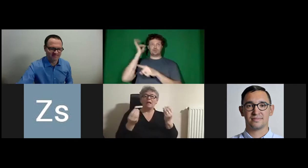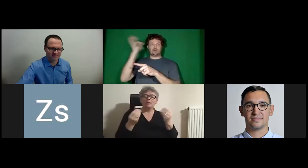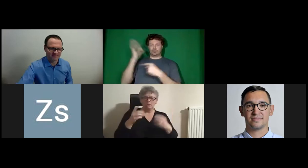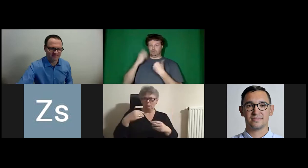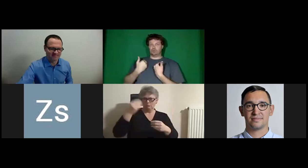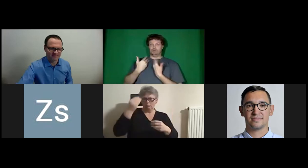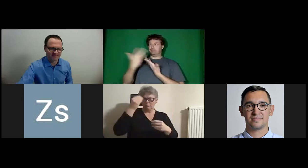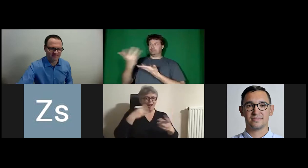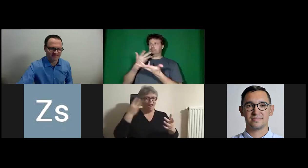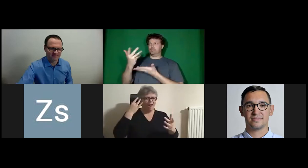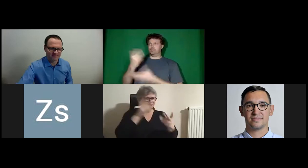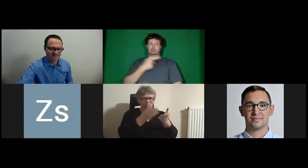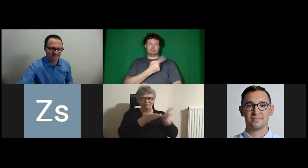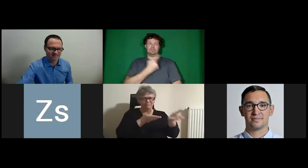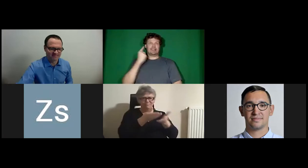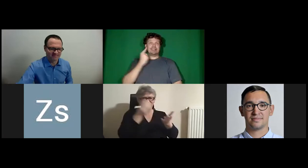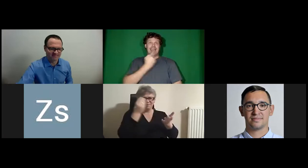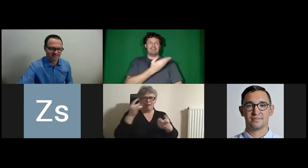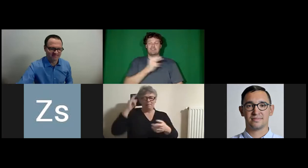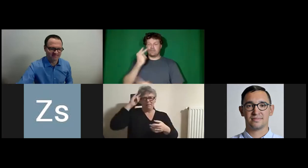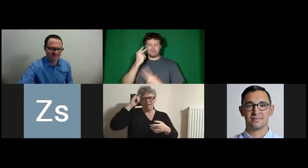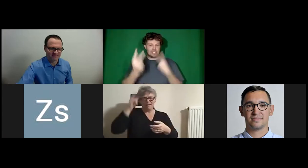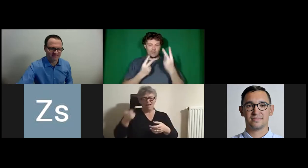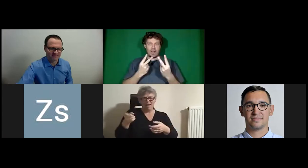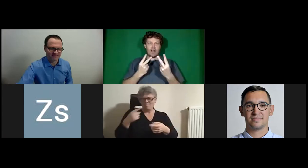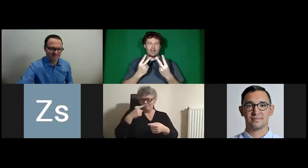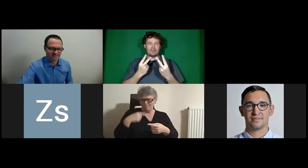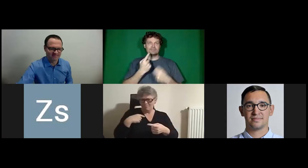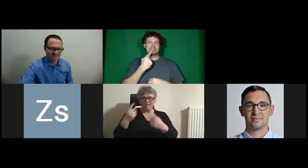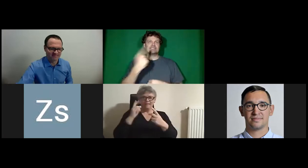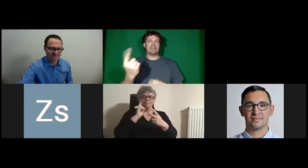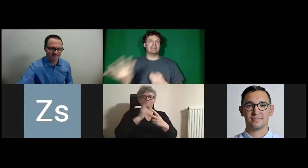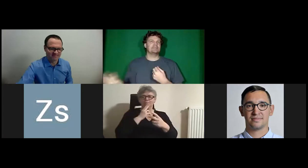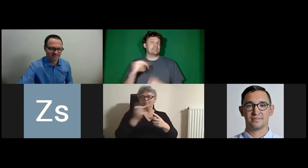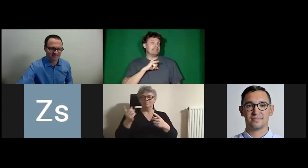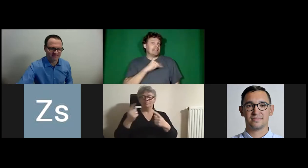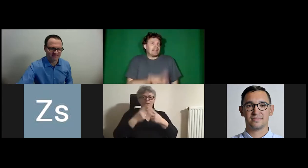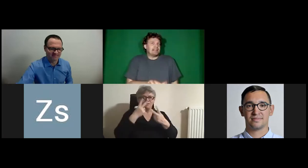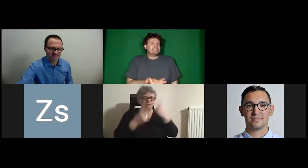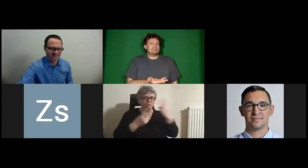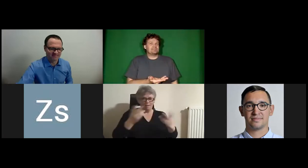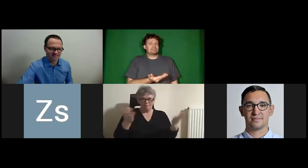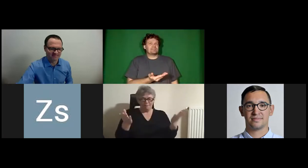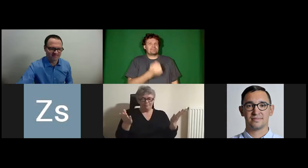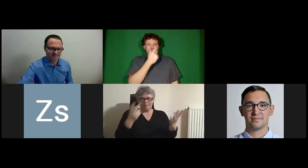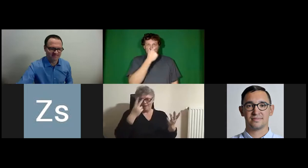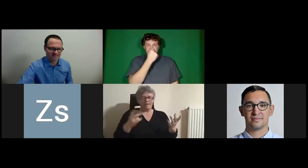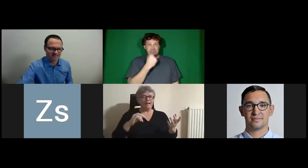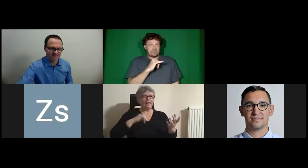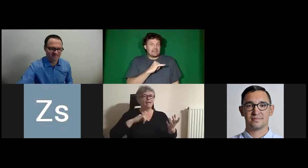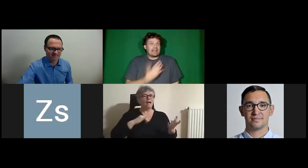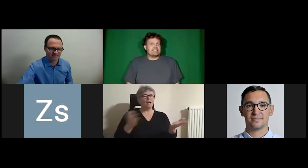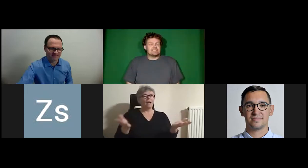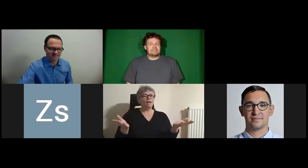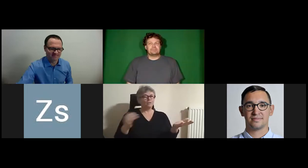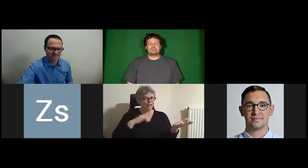to understand because you were hearing and you were shouting out the plays, but it was so noisy in the stands, I couldn't understand a thing. So thanks to